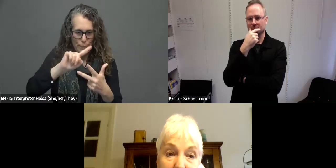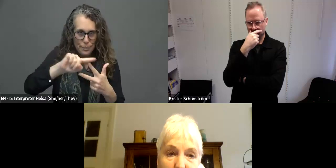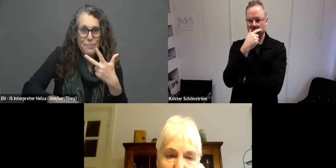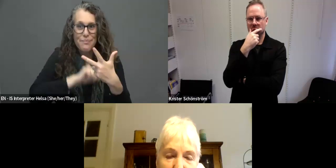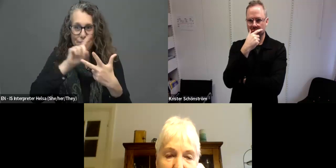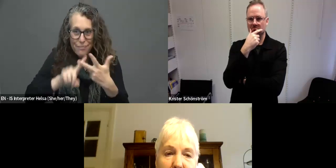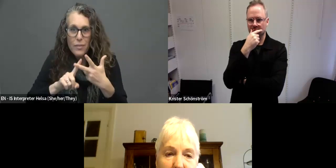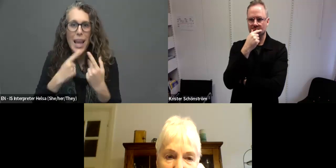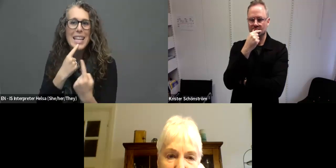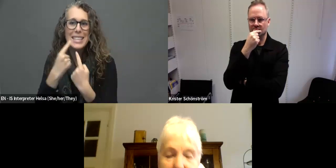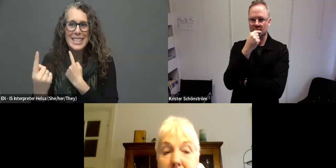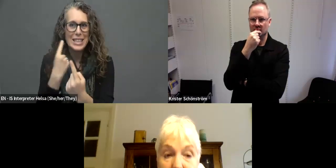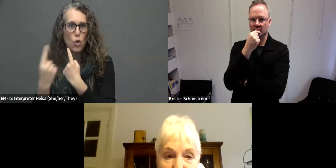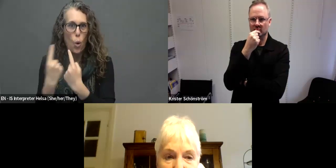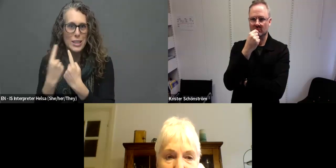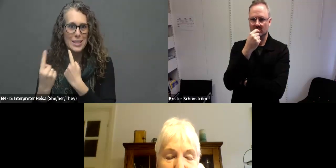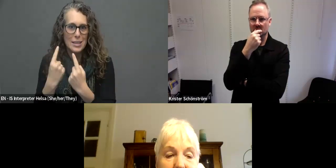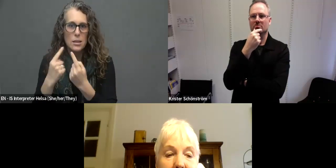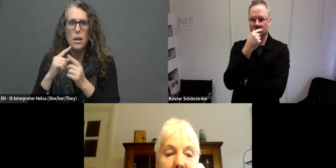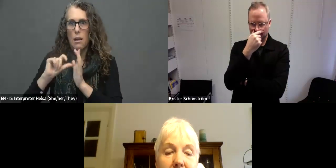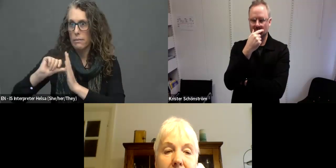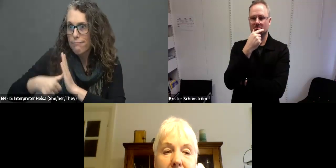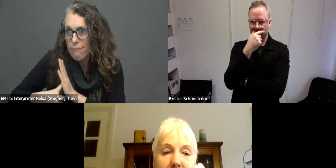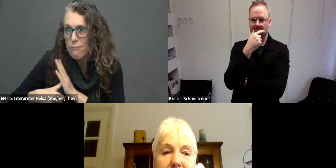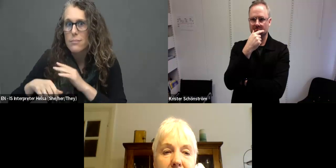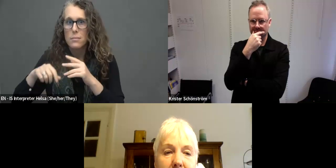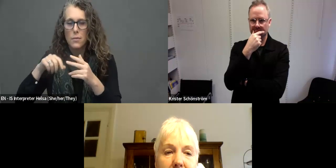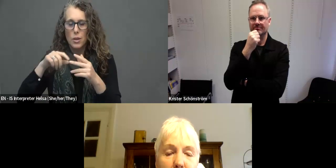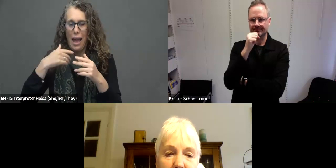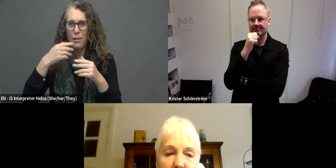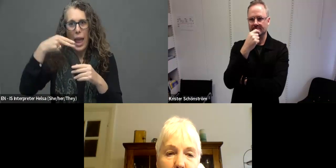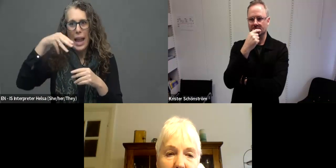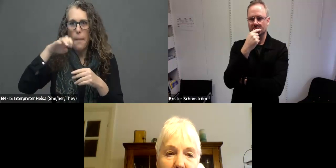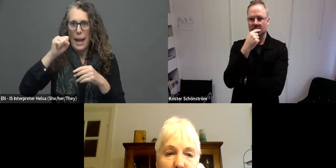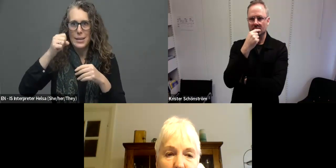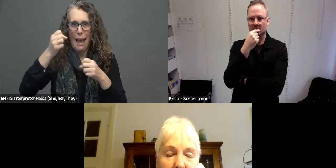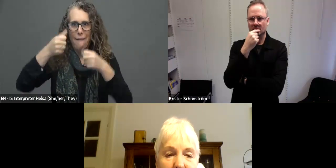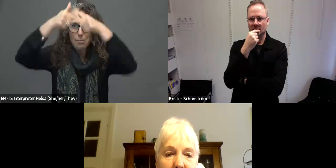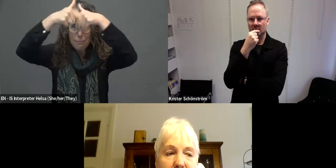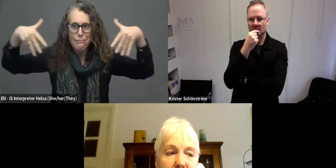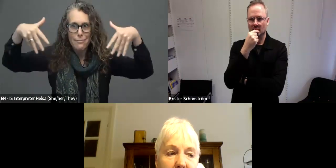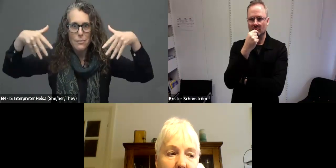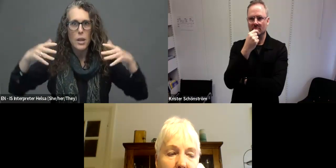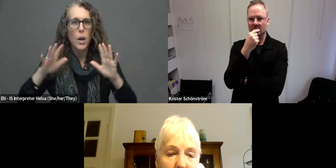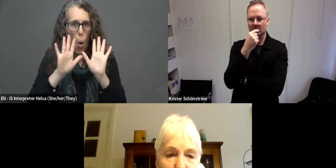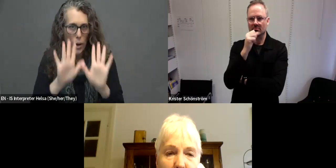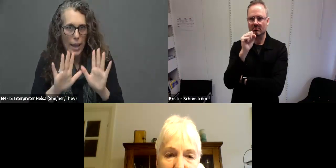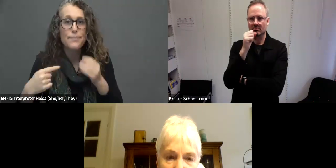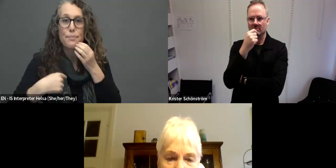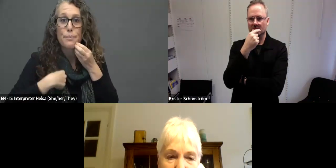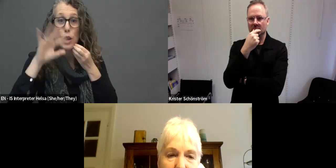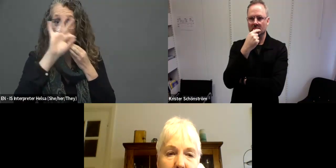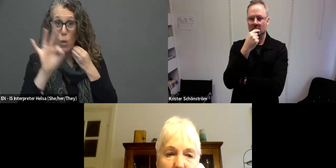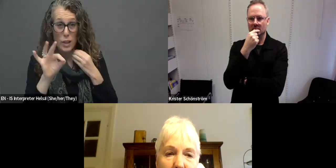for discourse purposes like emphasis. And I wondered whether you have thought